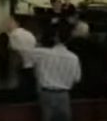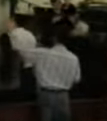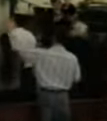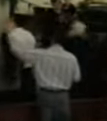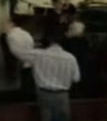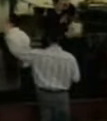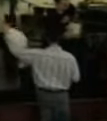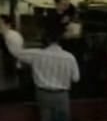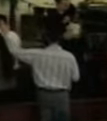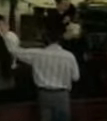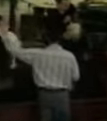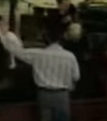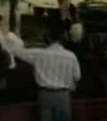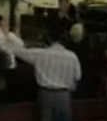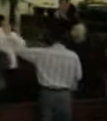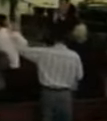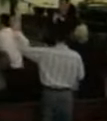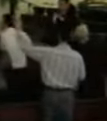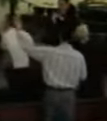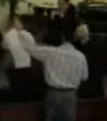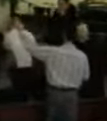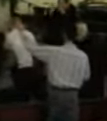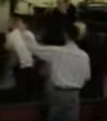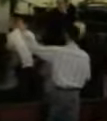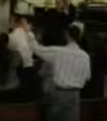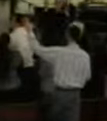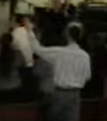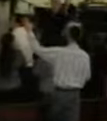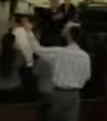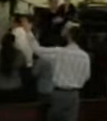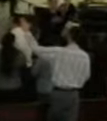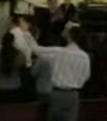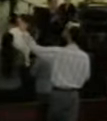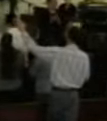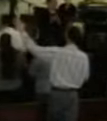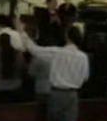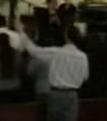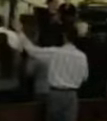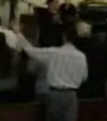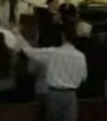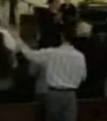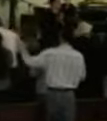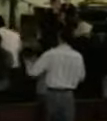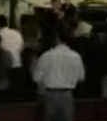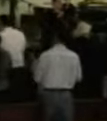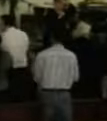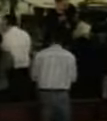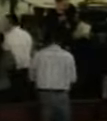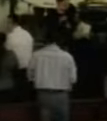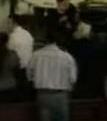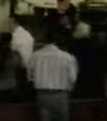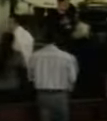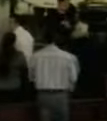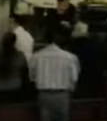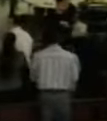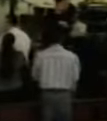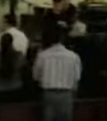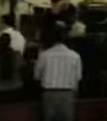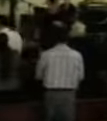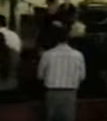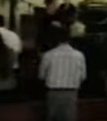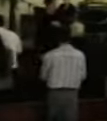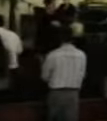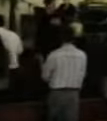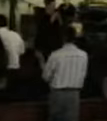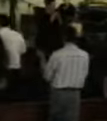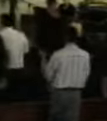Oh, give it to Jesus tonight. Look unto Jesus tonight. Tell Him you're not going to look at your problem. Tell